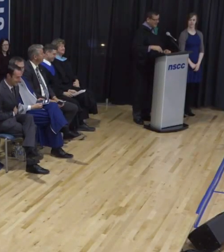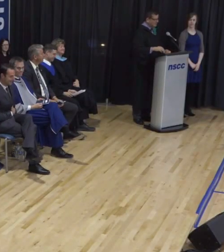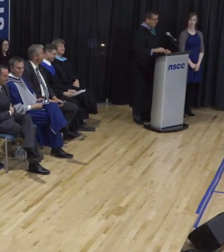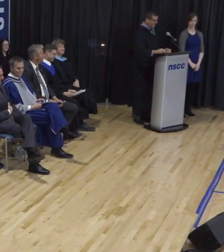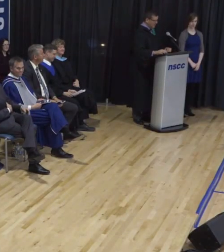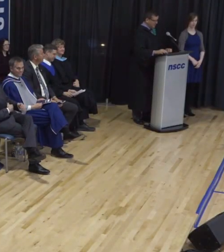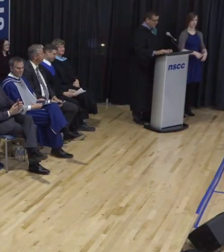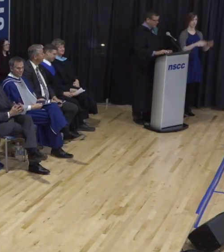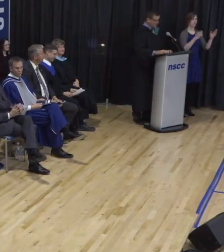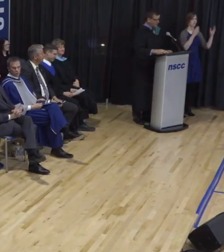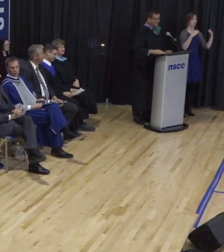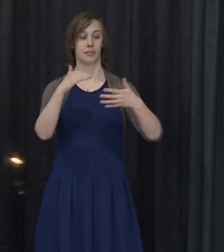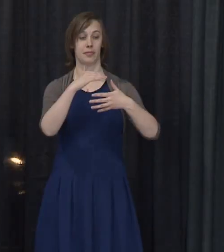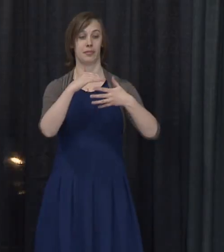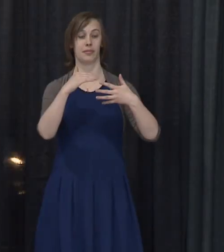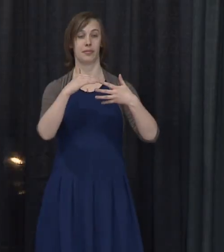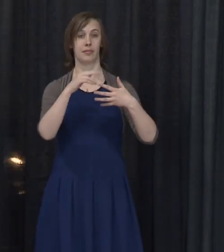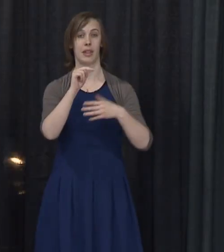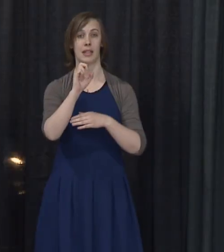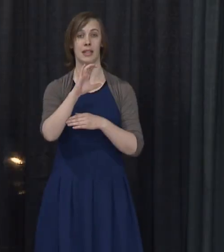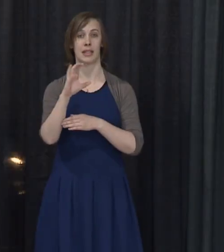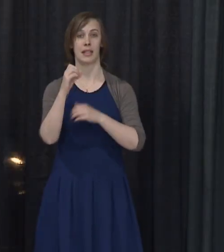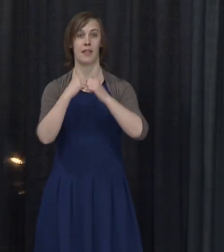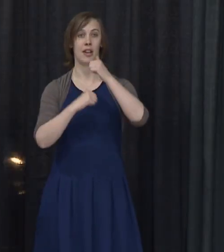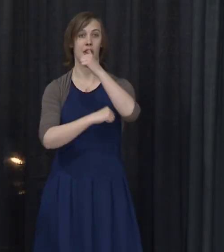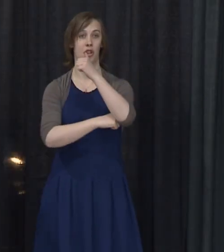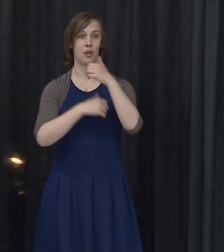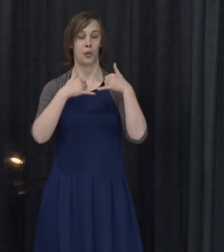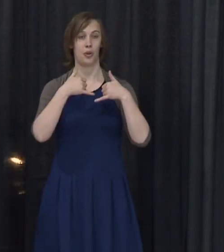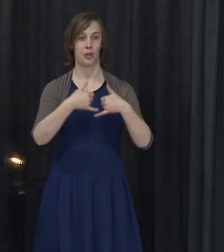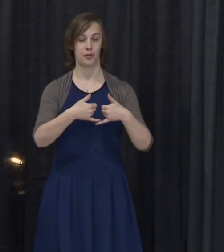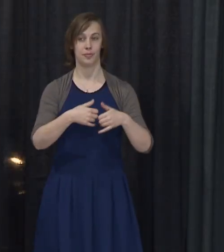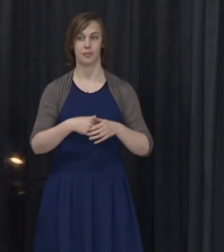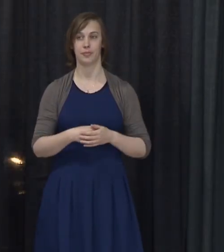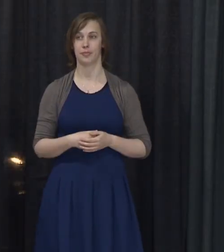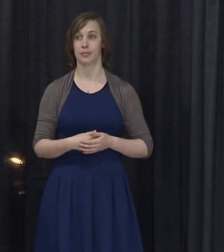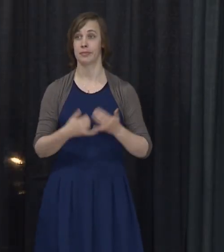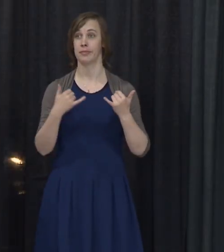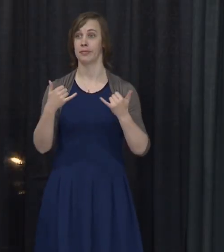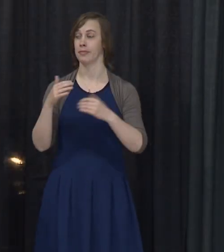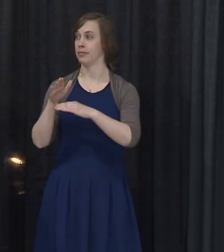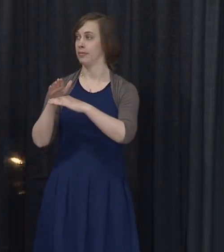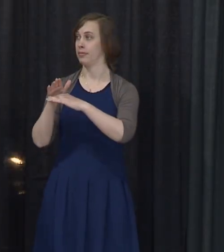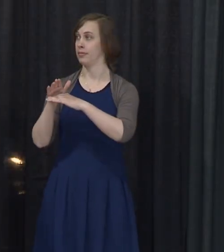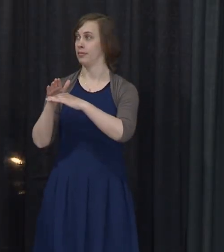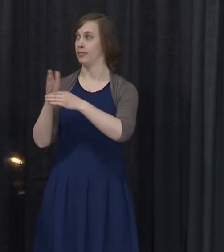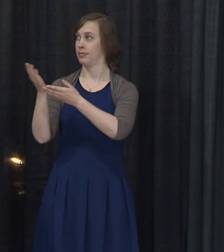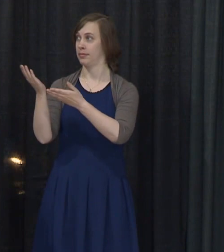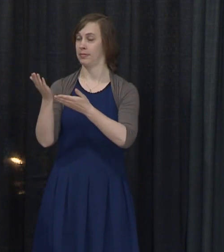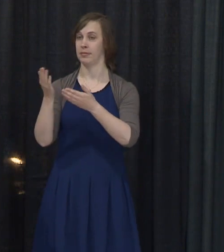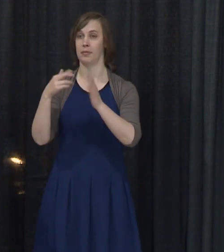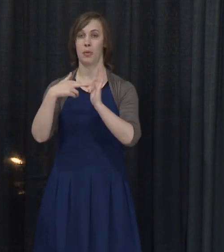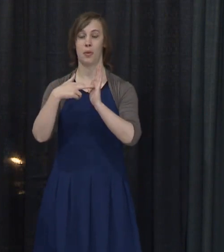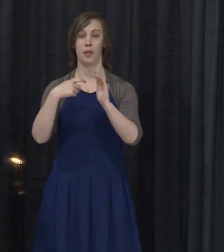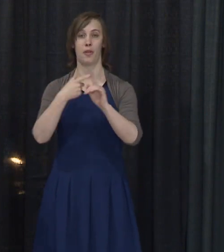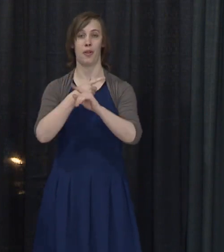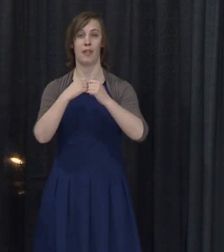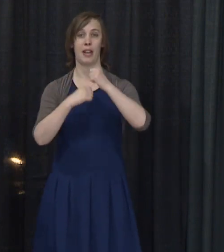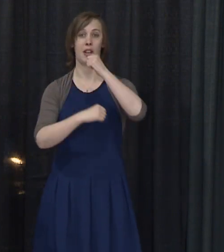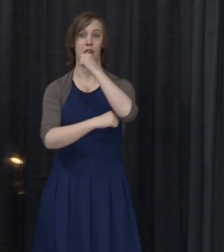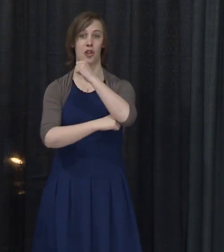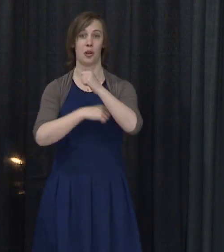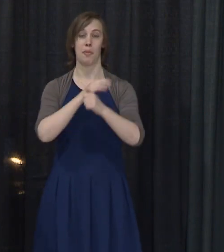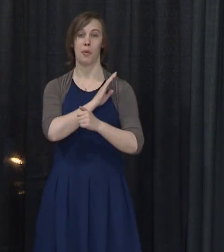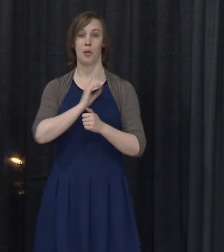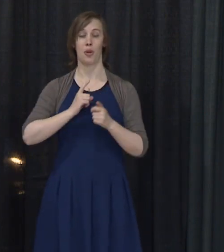Our next award is the Nova Scotia Community College Foundation Award. And I'll now call upon our representative from the Foundation Board of Directors, Julianne